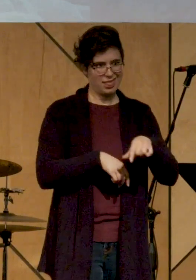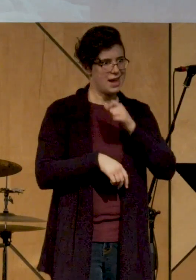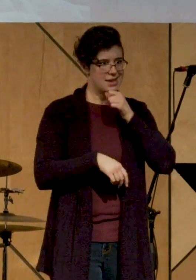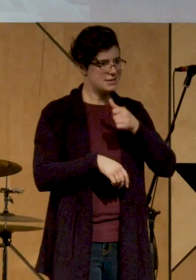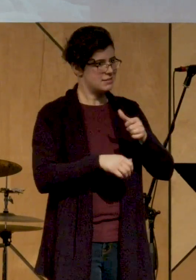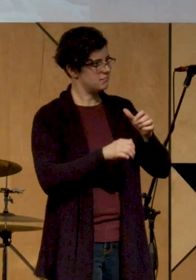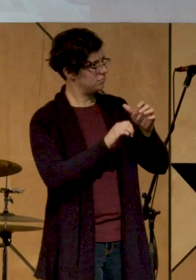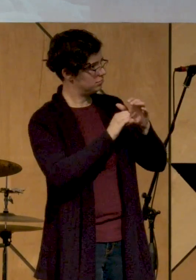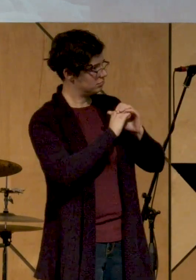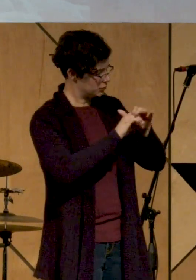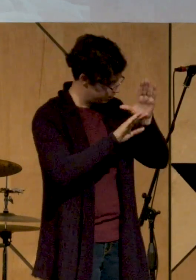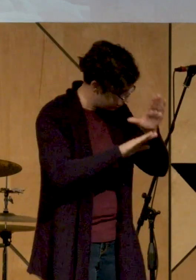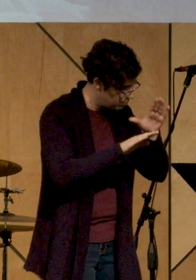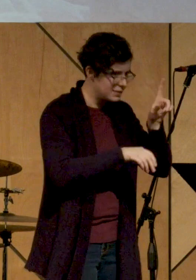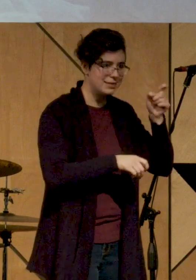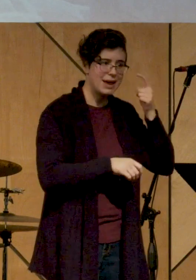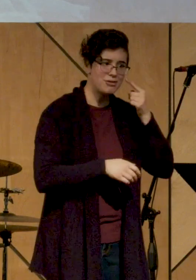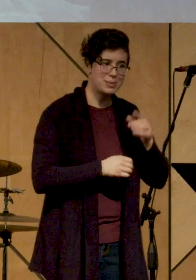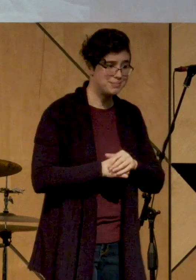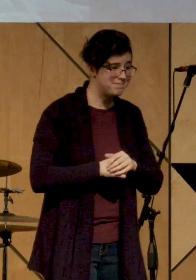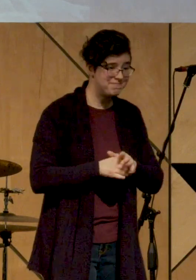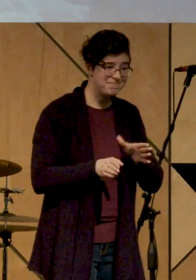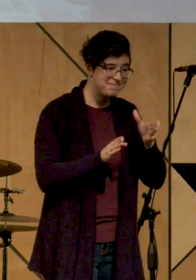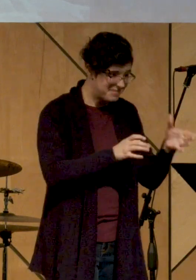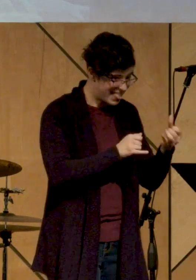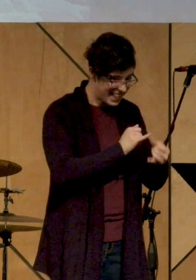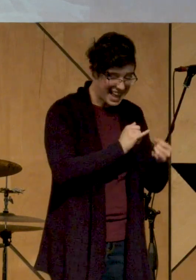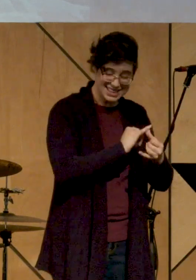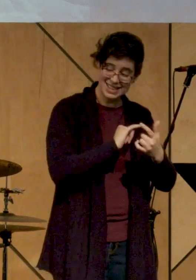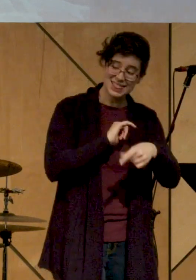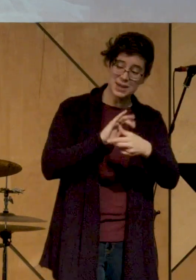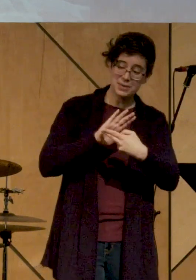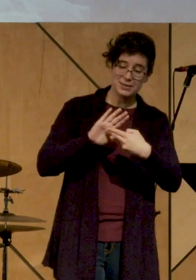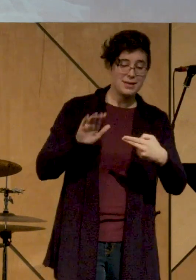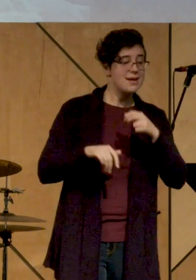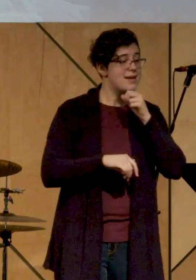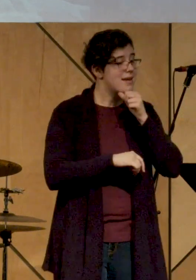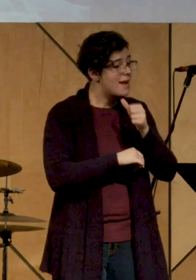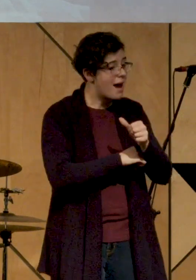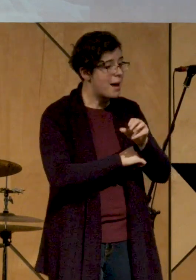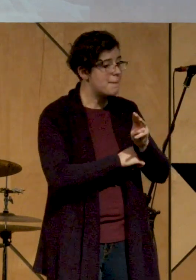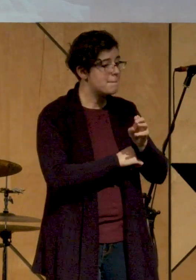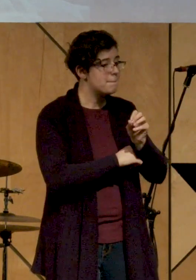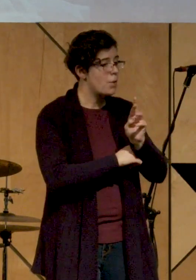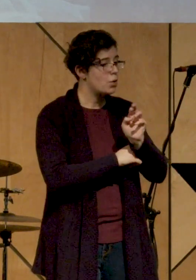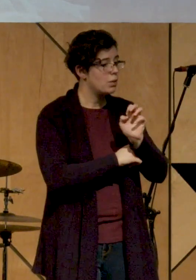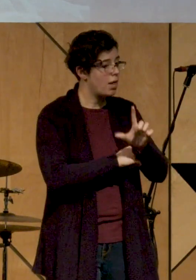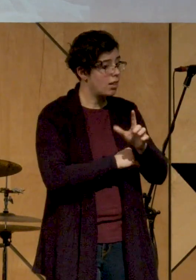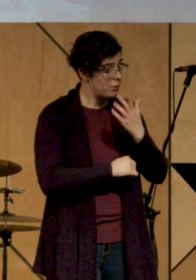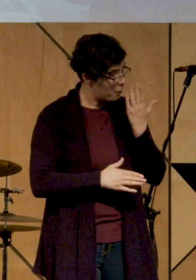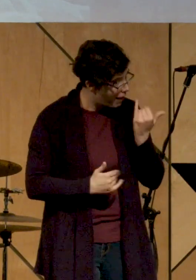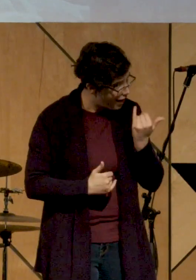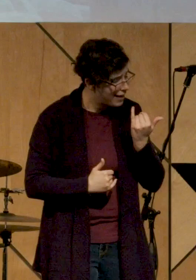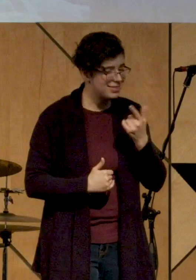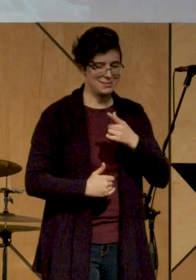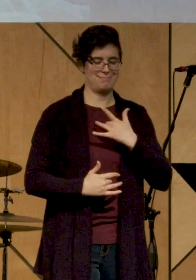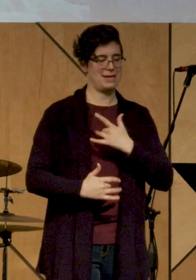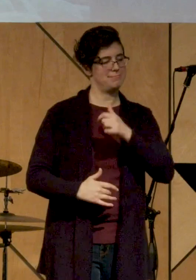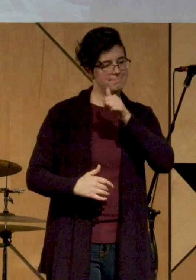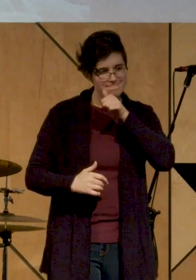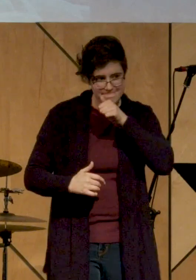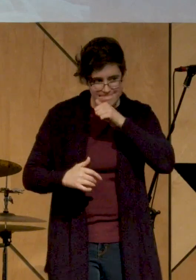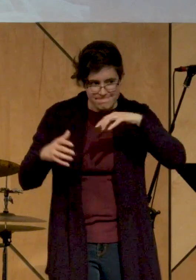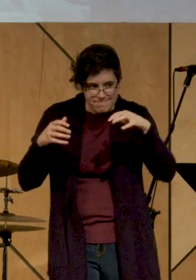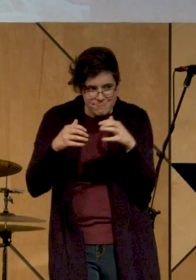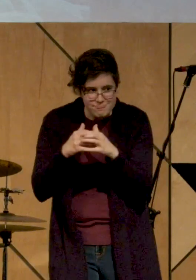they worshiped another god. Lastly, they were called immoral because of necessity, they would often